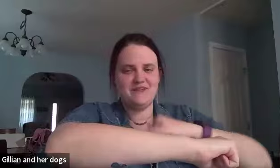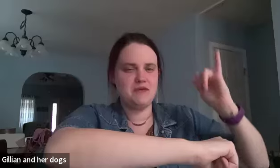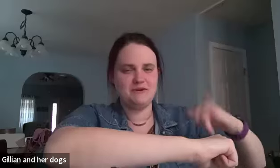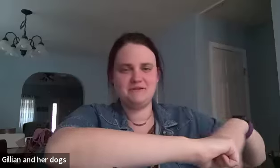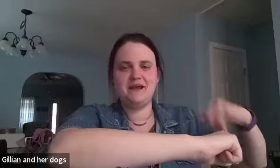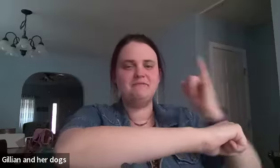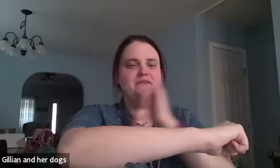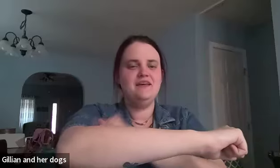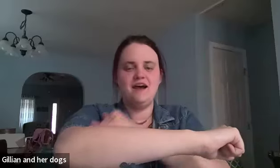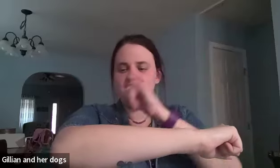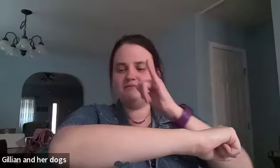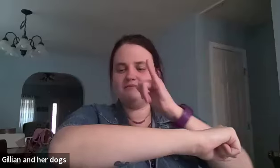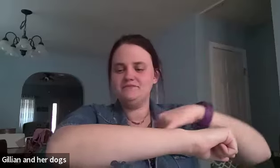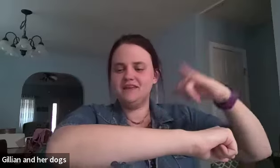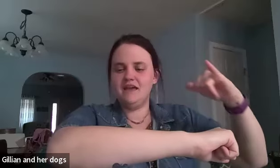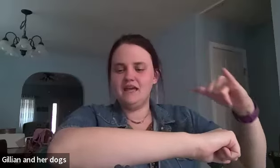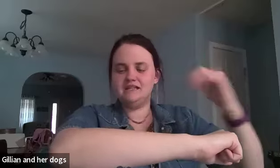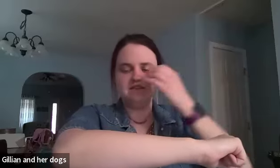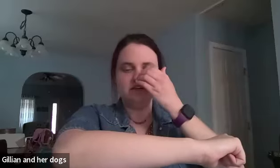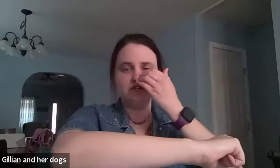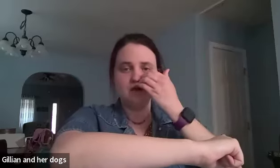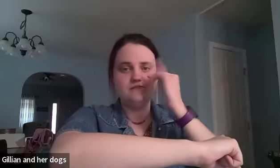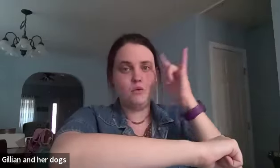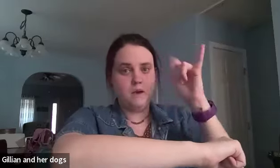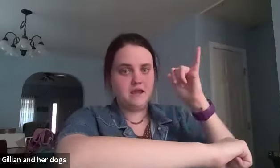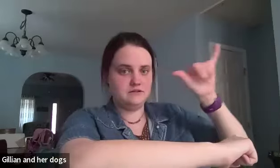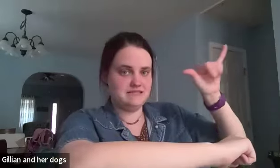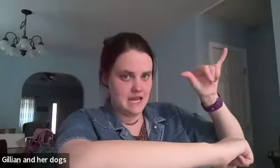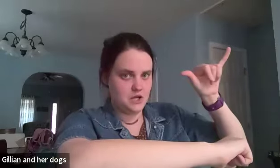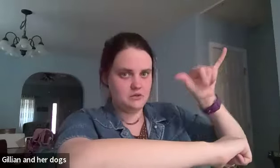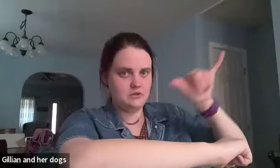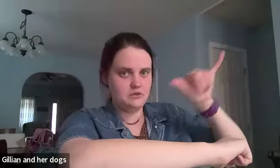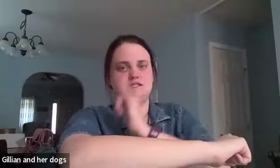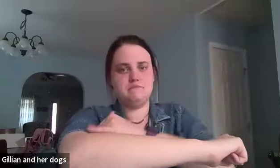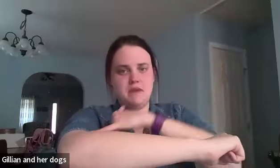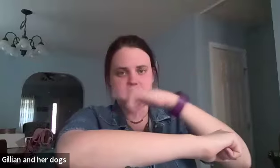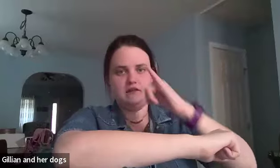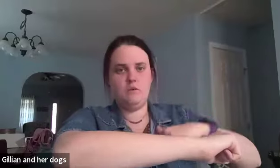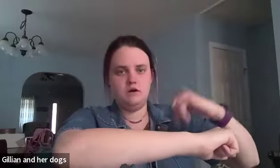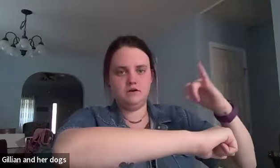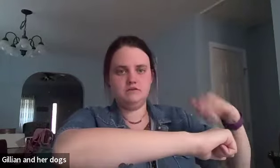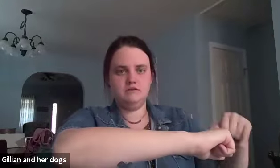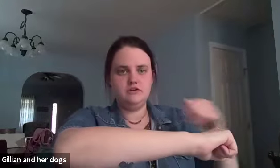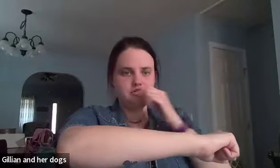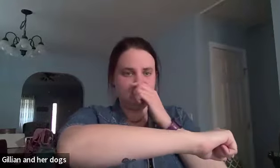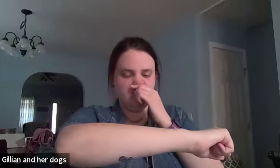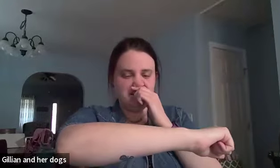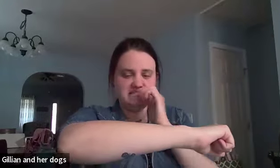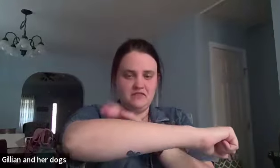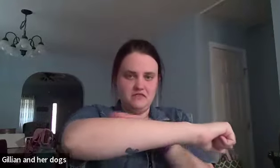can't remember that word right now. Um, It's the visual of the whale's tail smacking the water. So you're going to see